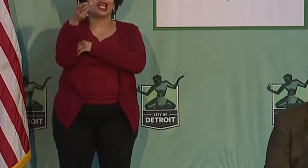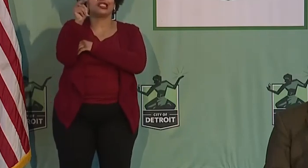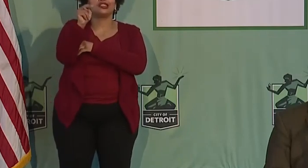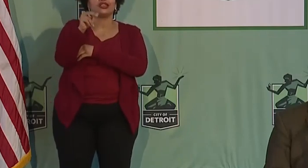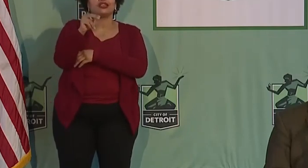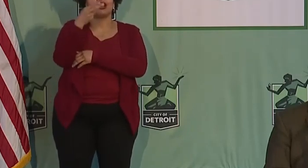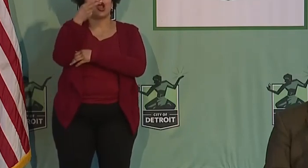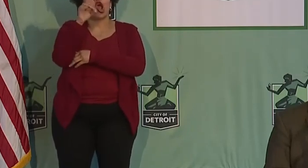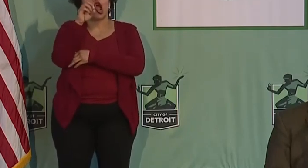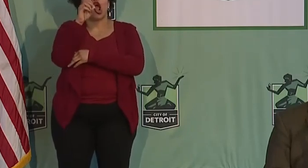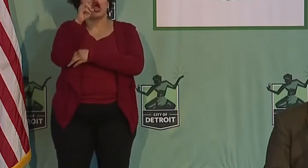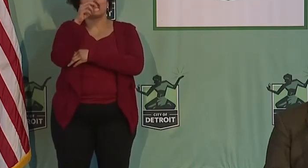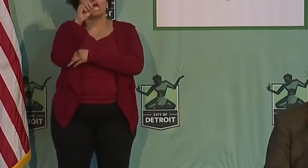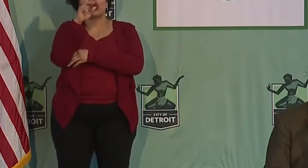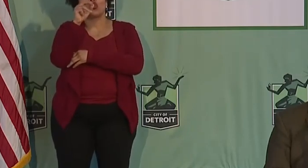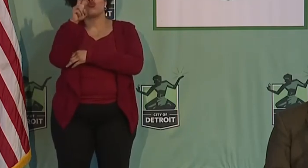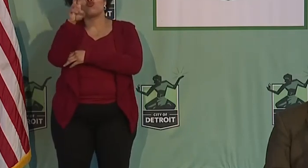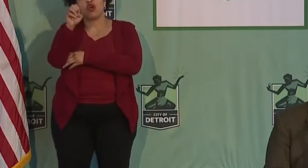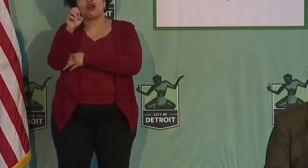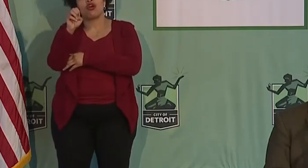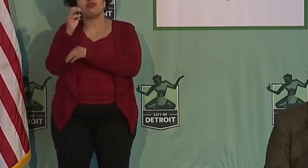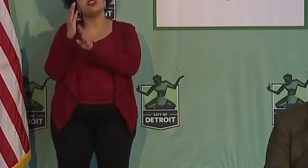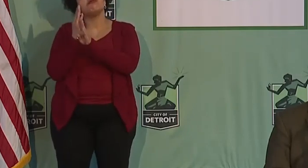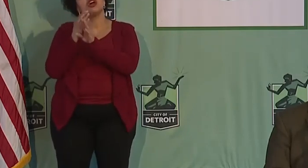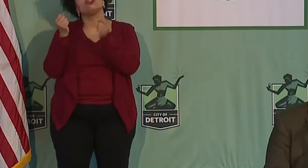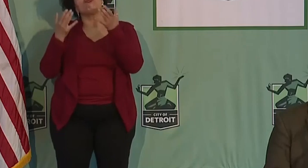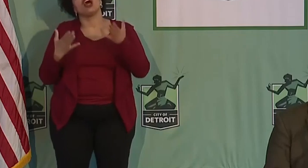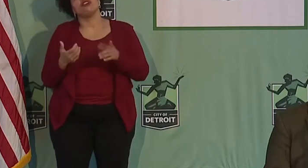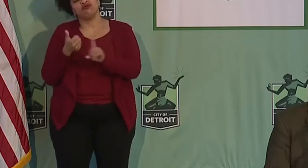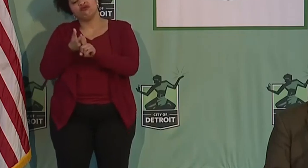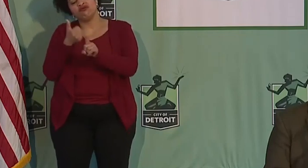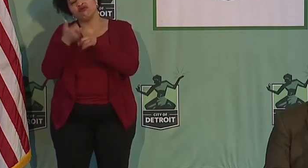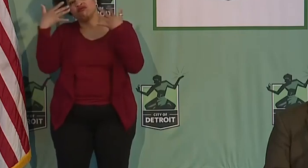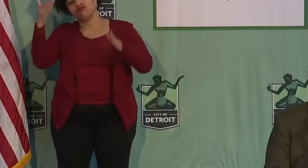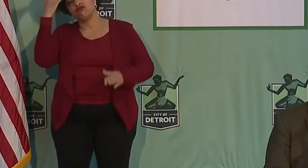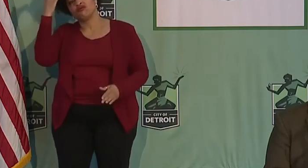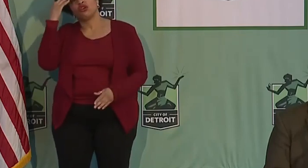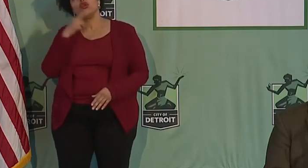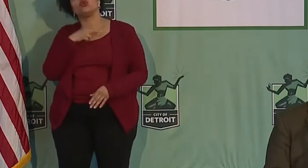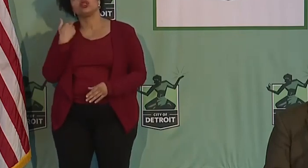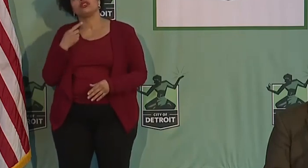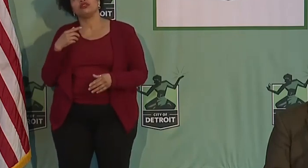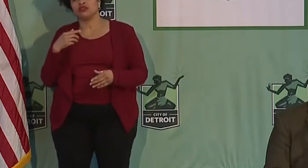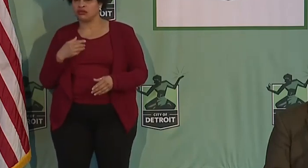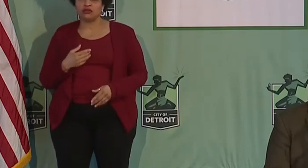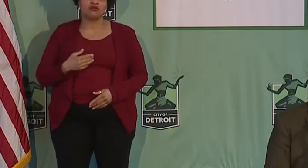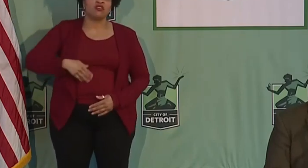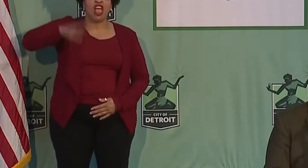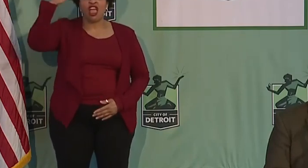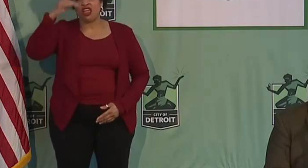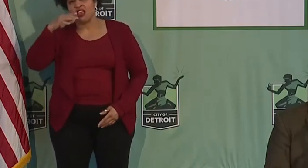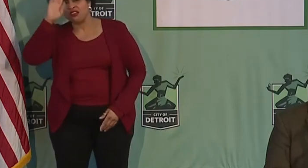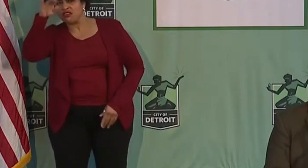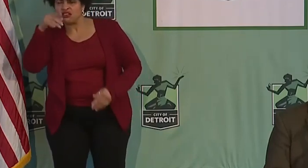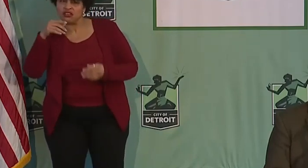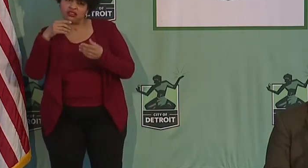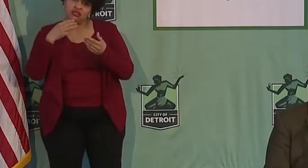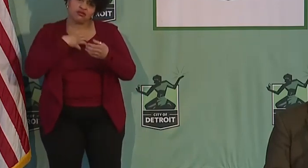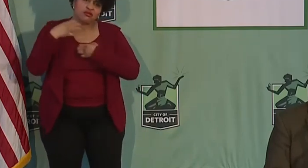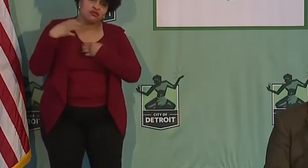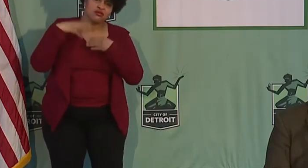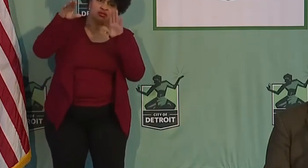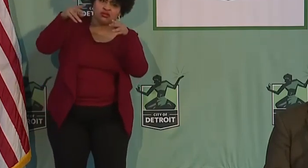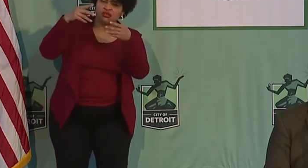driver, who knew the risks, was vocal about the risks, went to